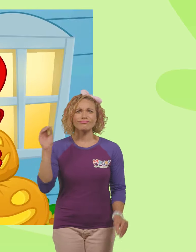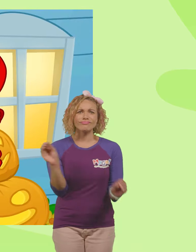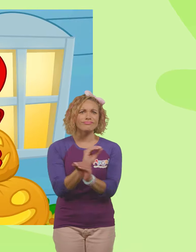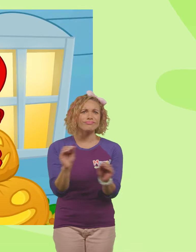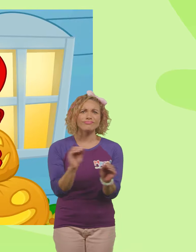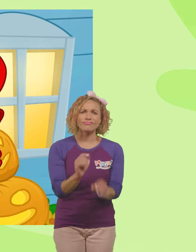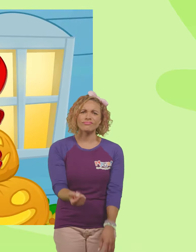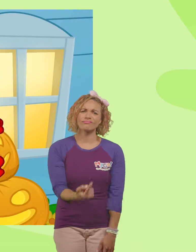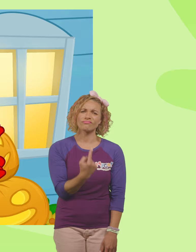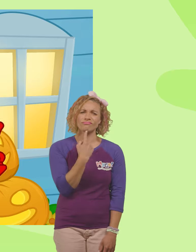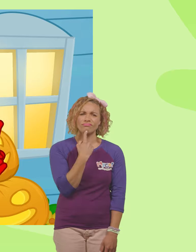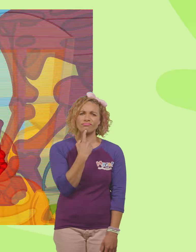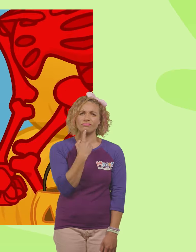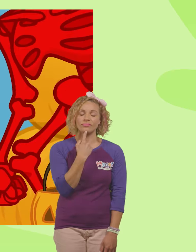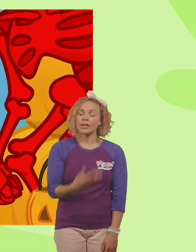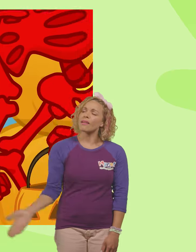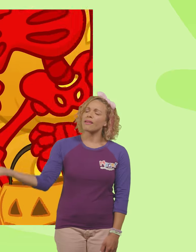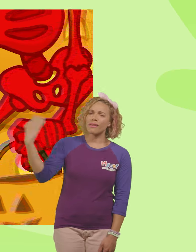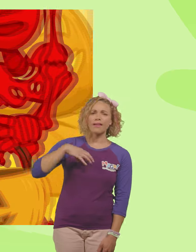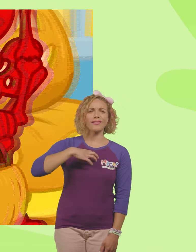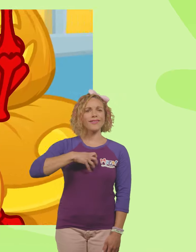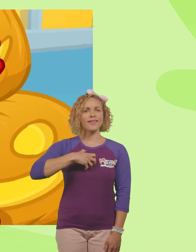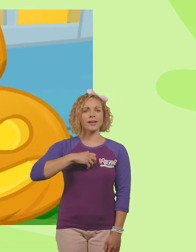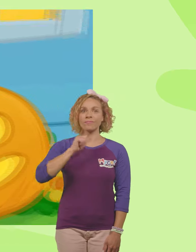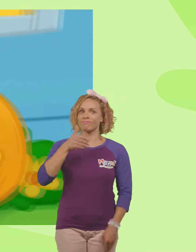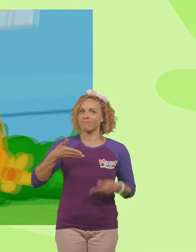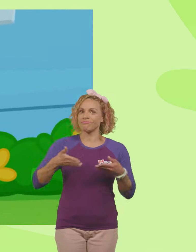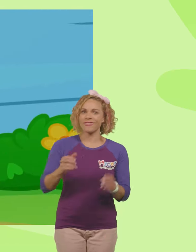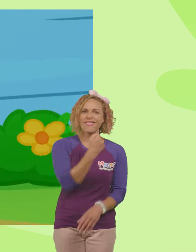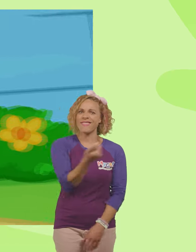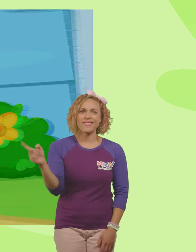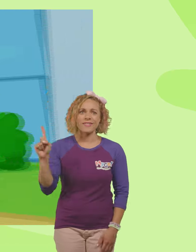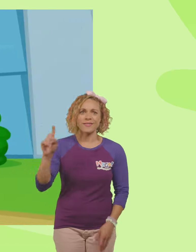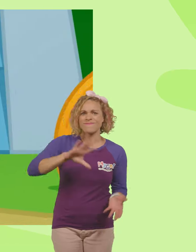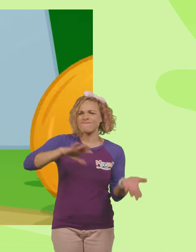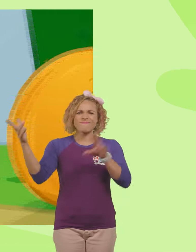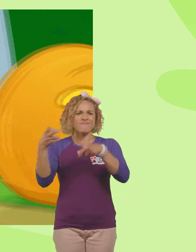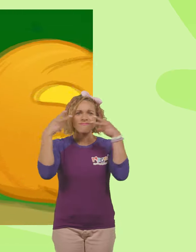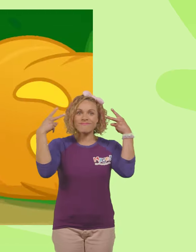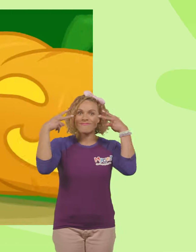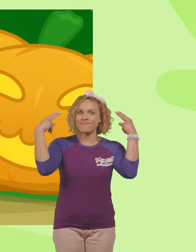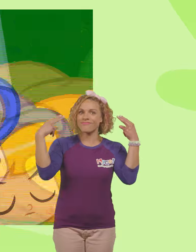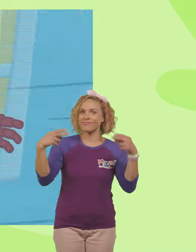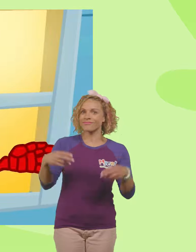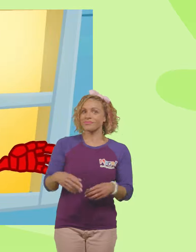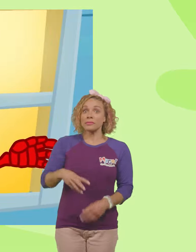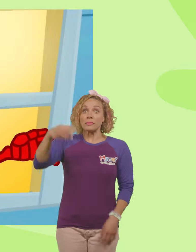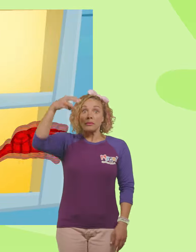No candy? Let's go, Morphle. We're not going to let anyone ruin